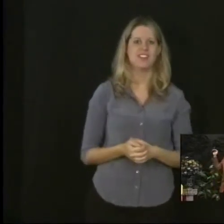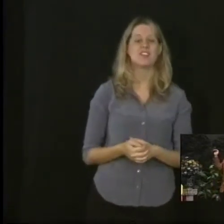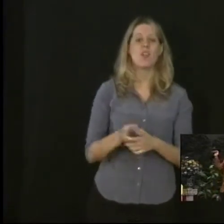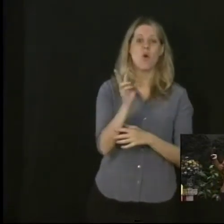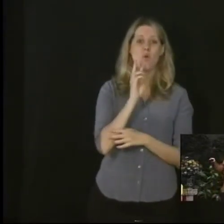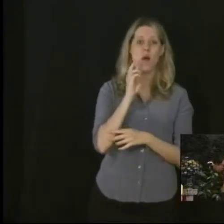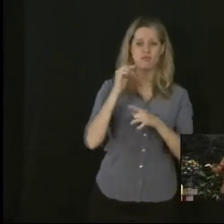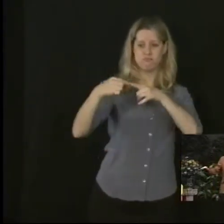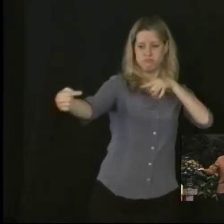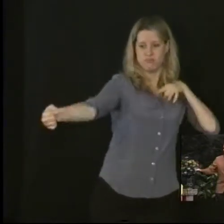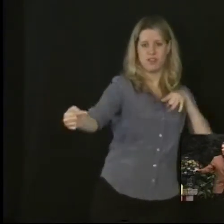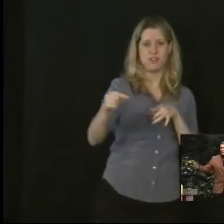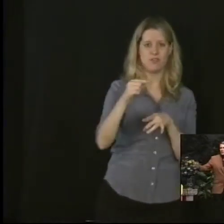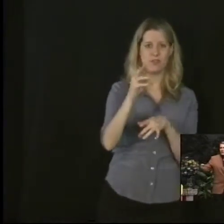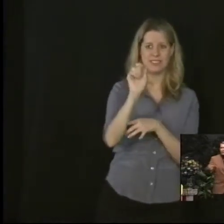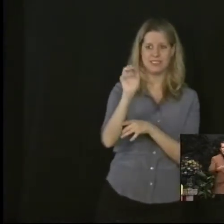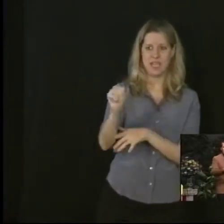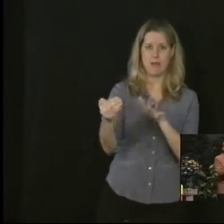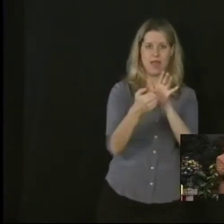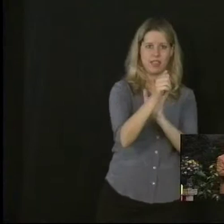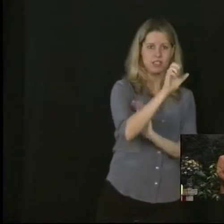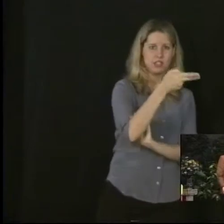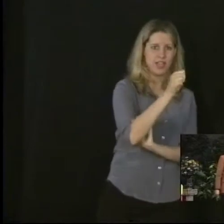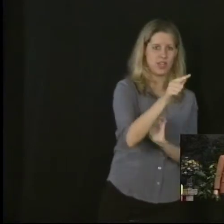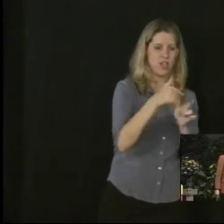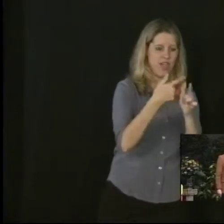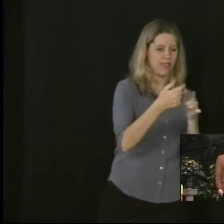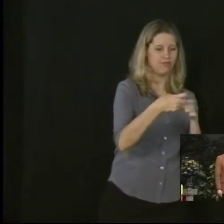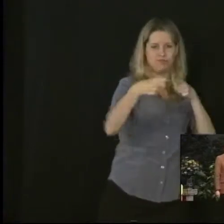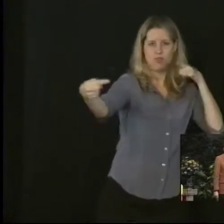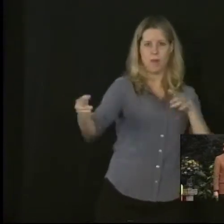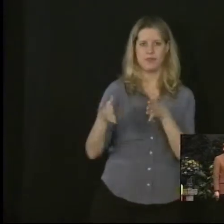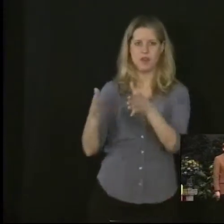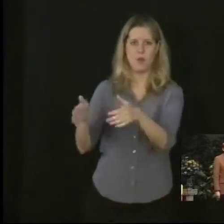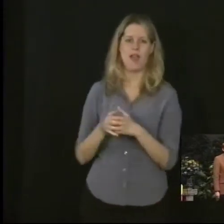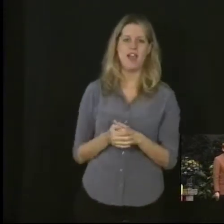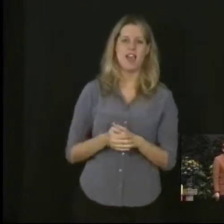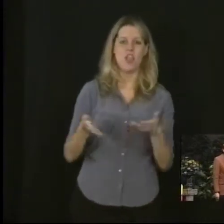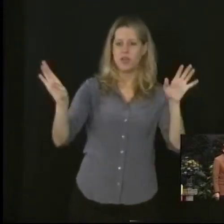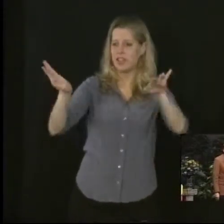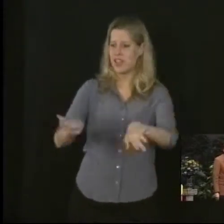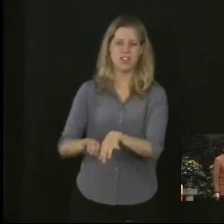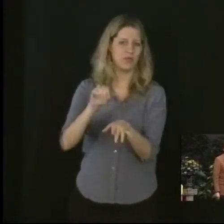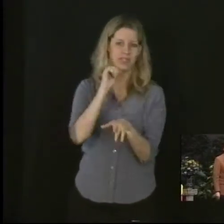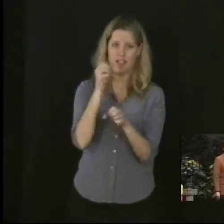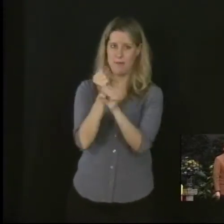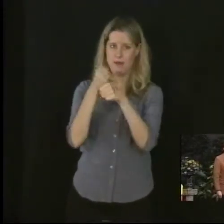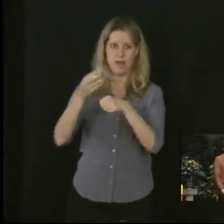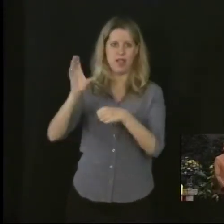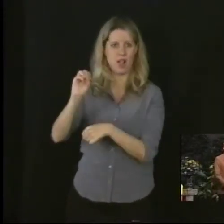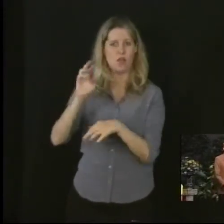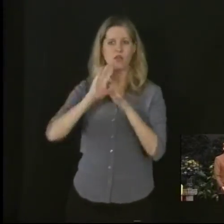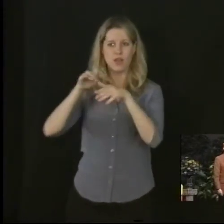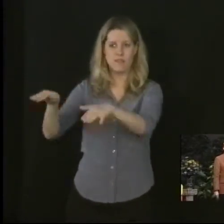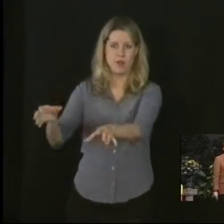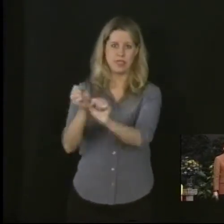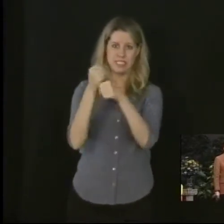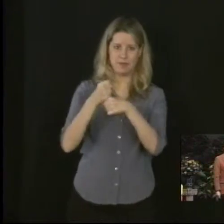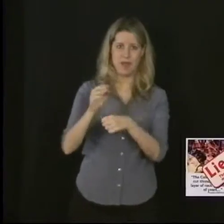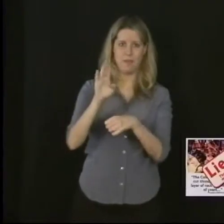running backwards off the dam to hit the lower channel, turn around, come back the other way. Grand Canyon was not formed by the Colorado River, folks. Grand Canyon was formed